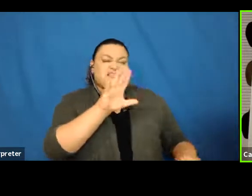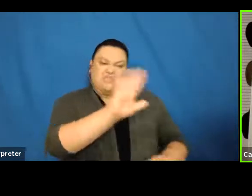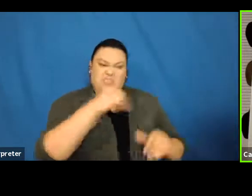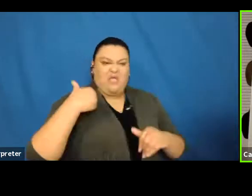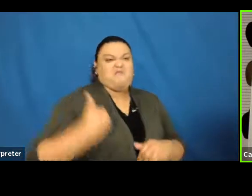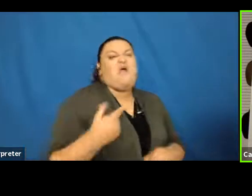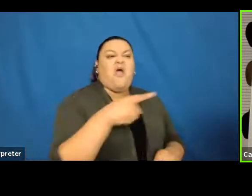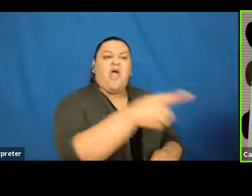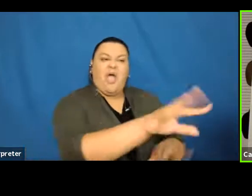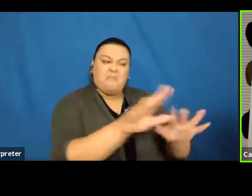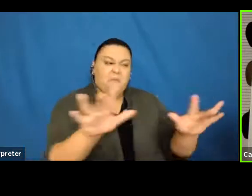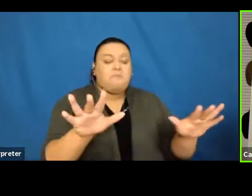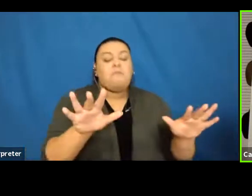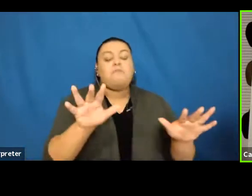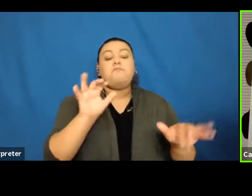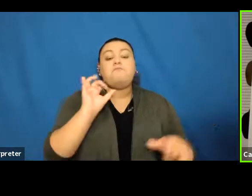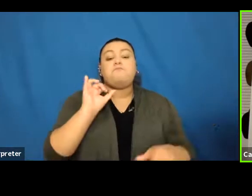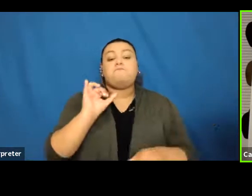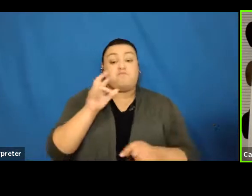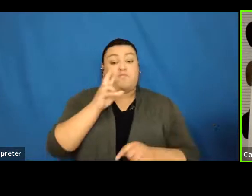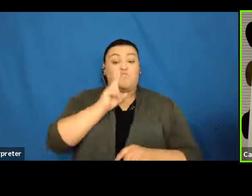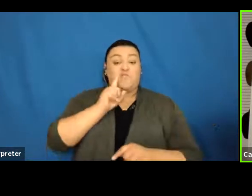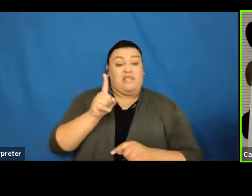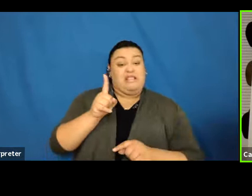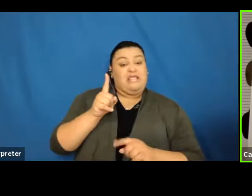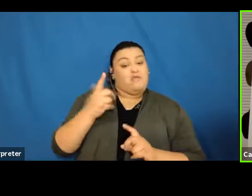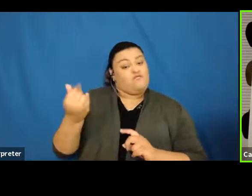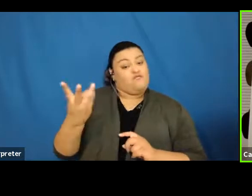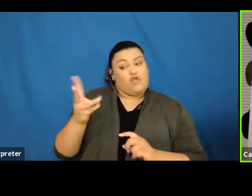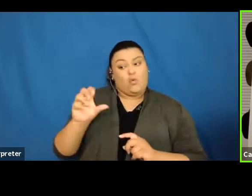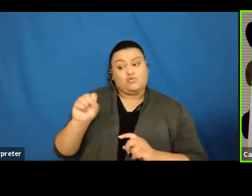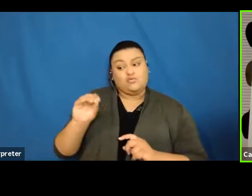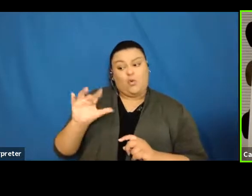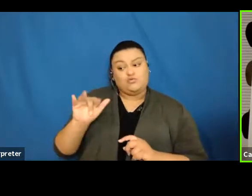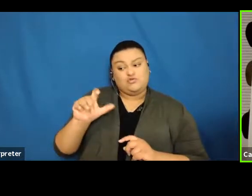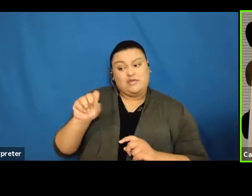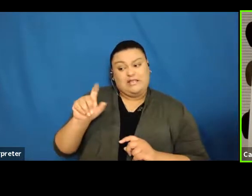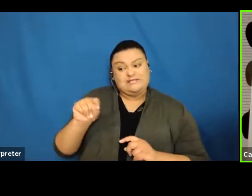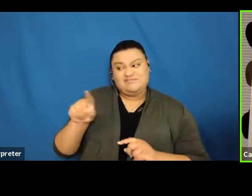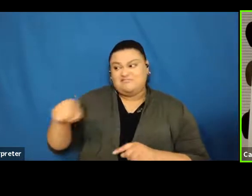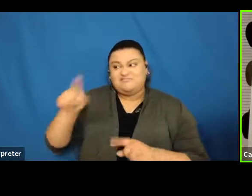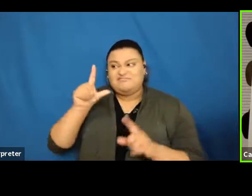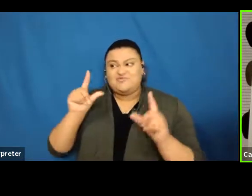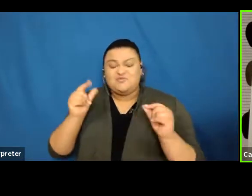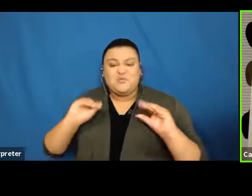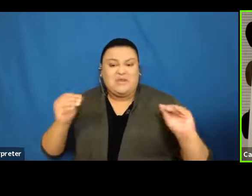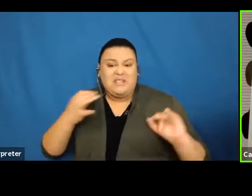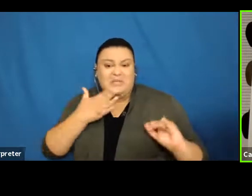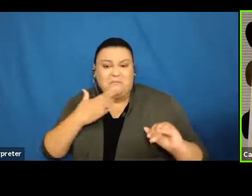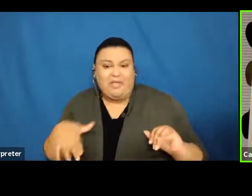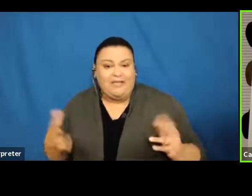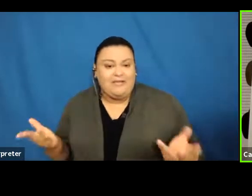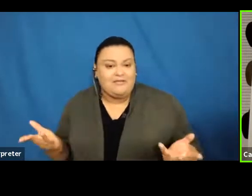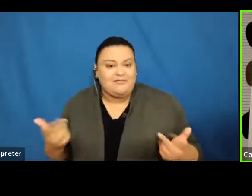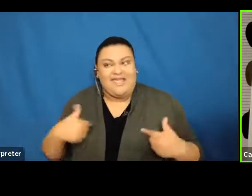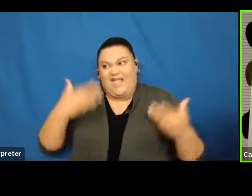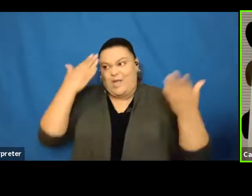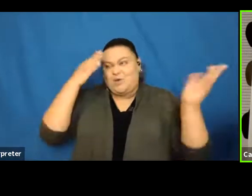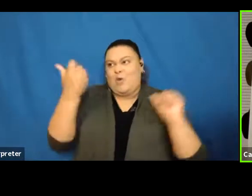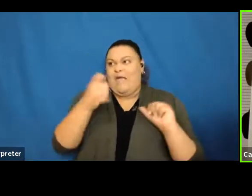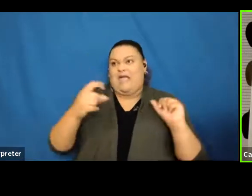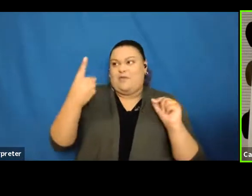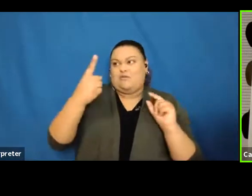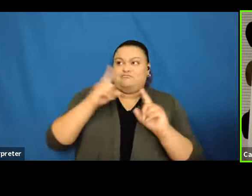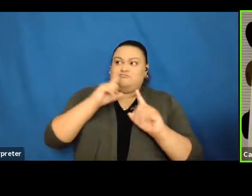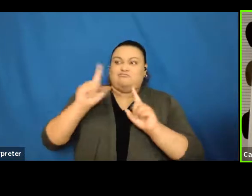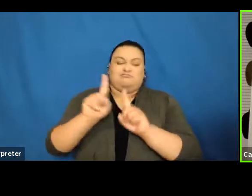And the reality is that there are very few socialists out there doing anything bad, or if any, you know, I don't know any socialists. And I